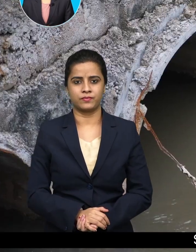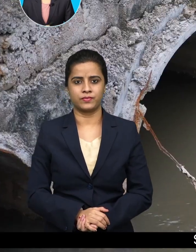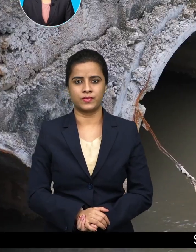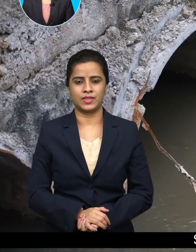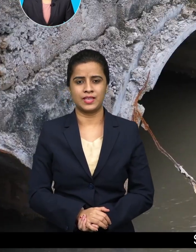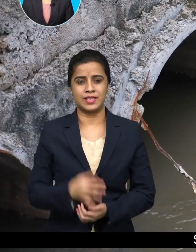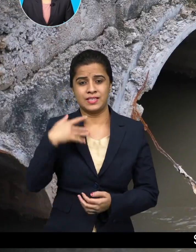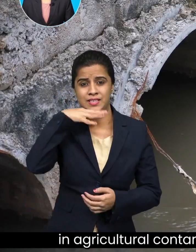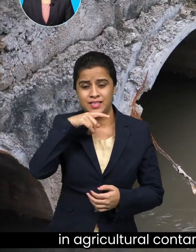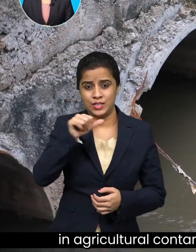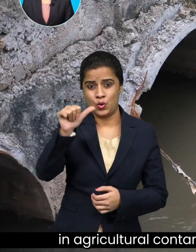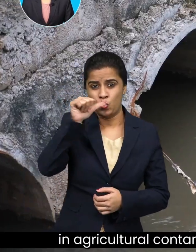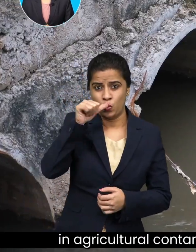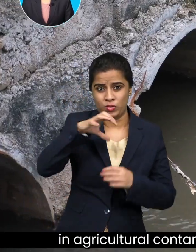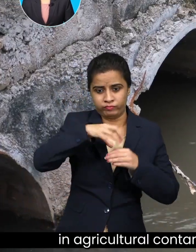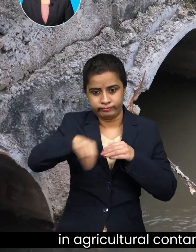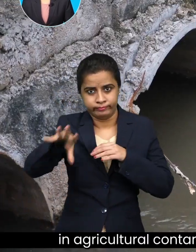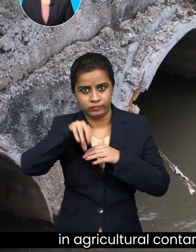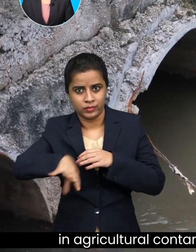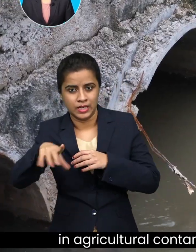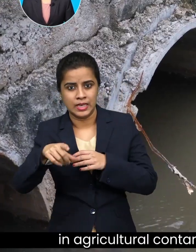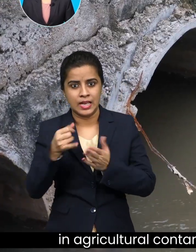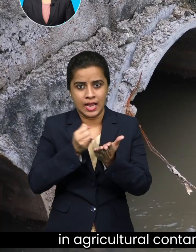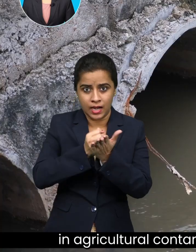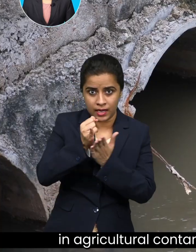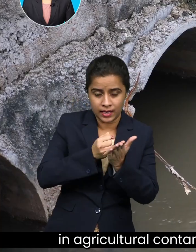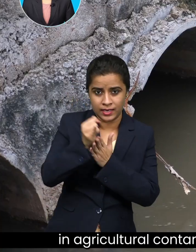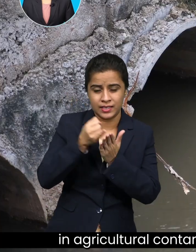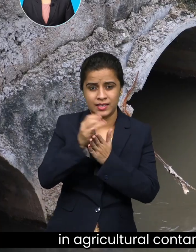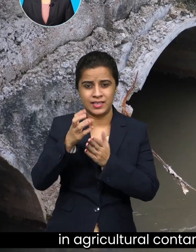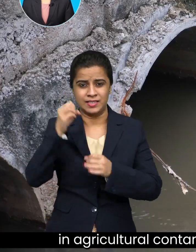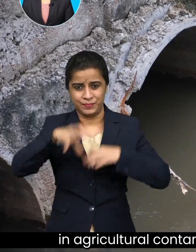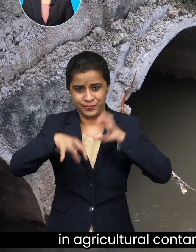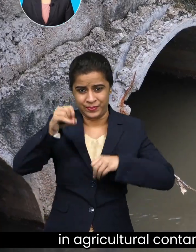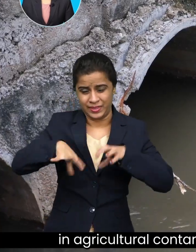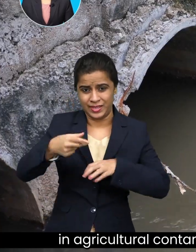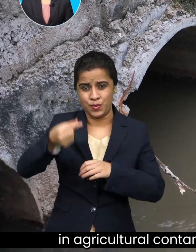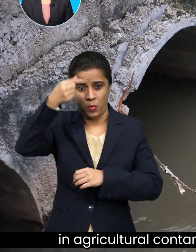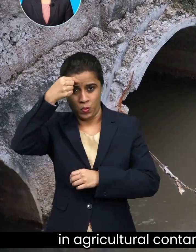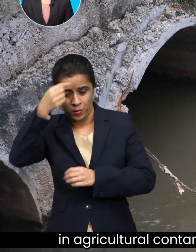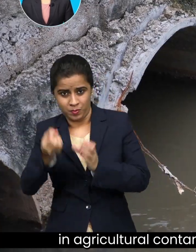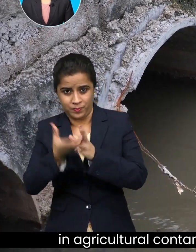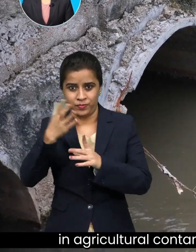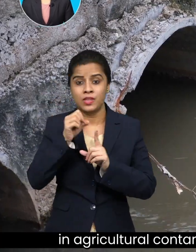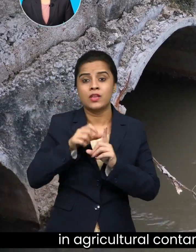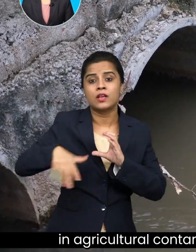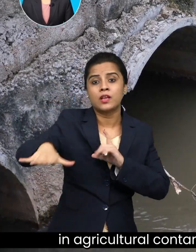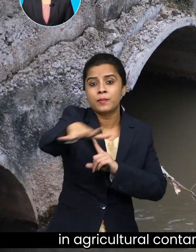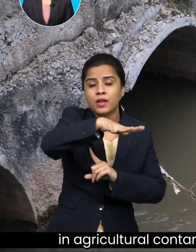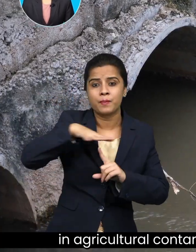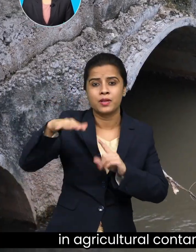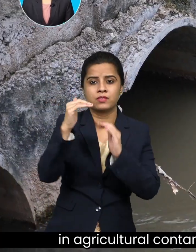Sewage water results in agricultural contamination and environmental